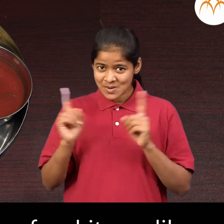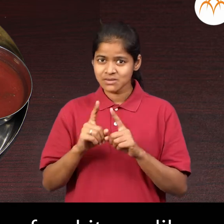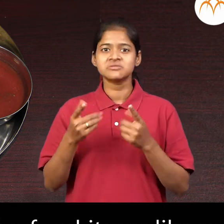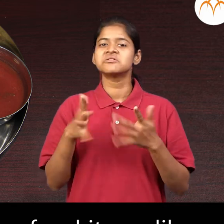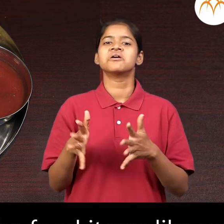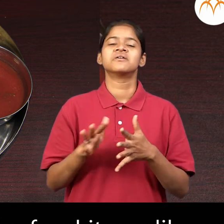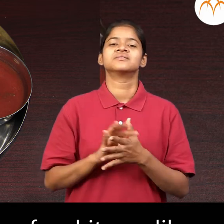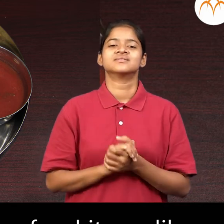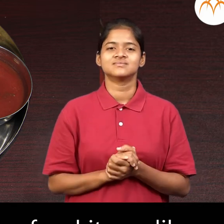items like us.